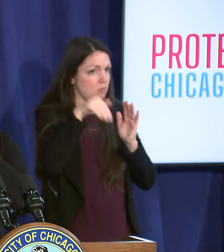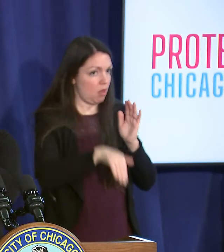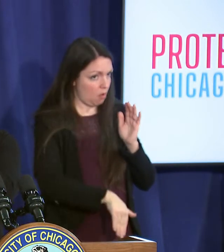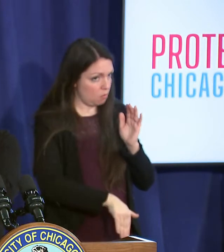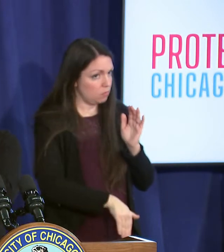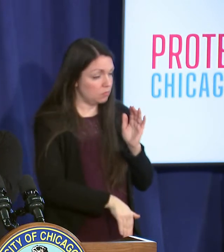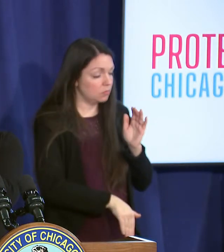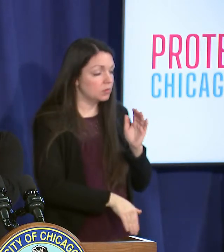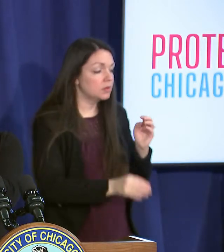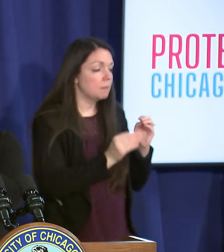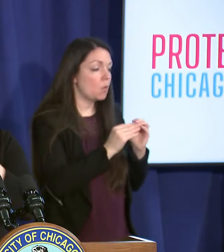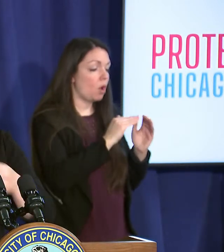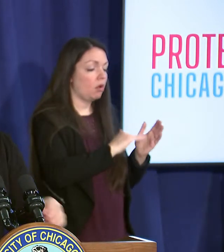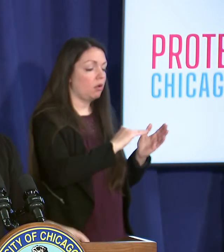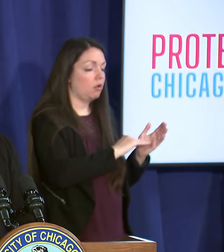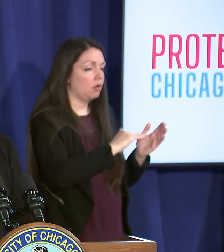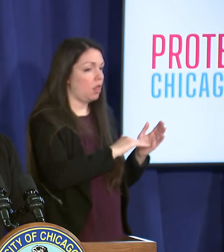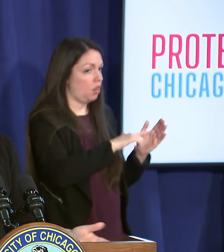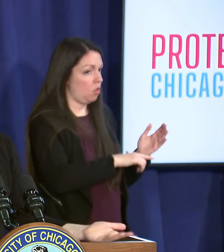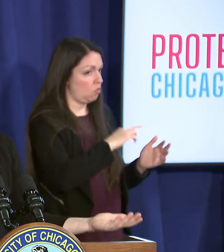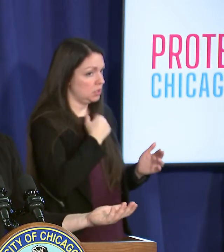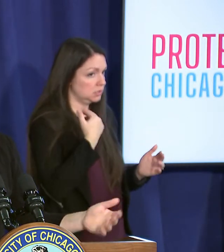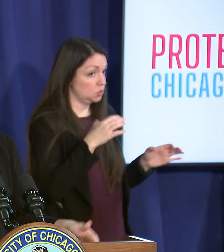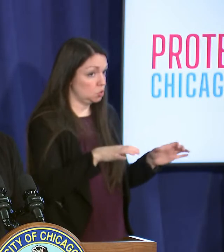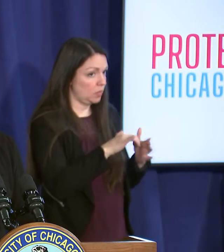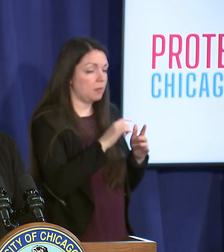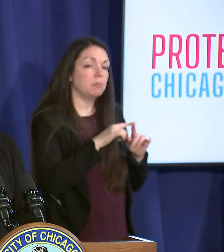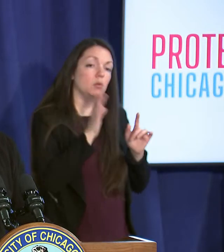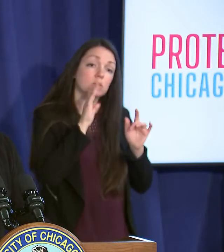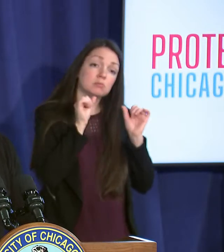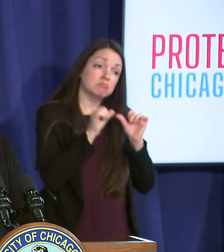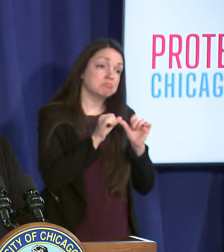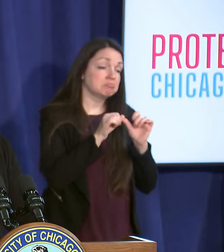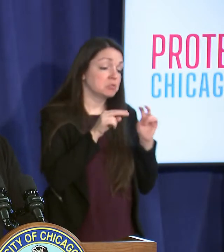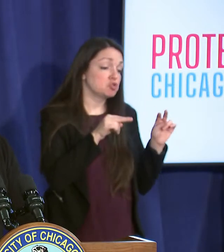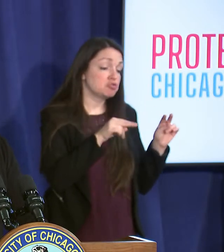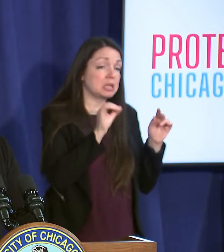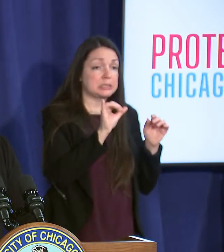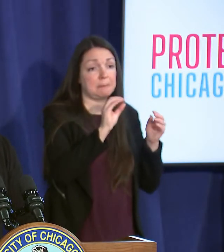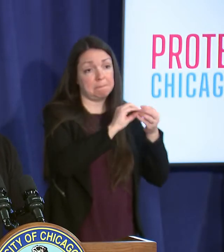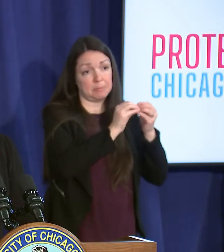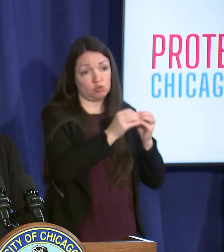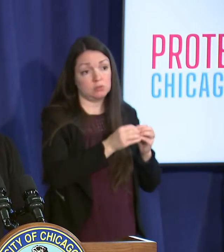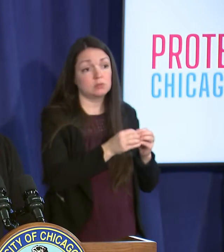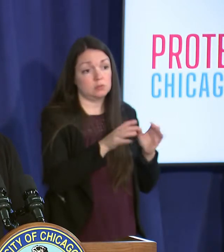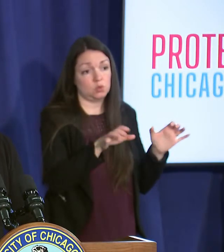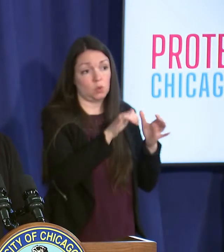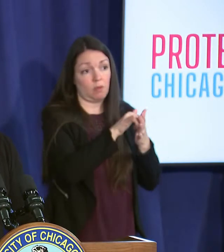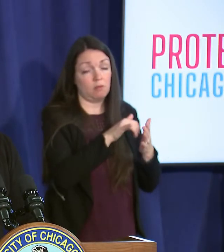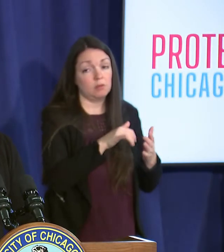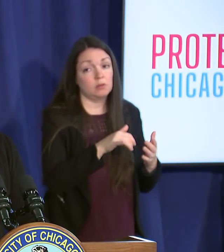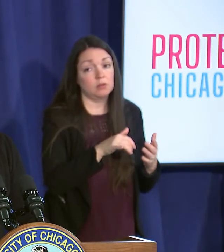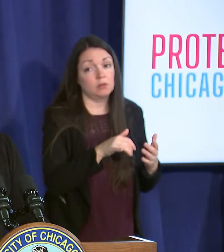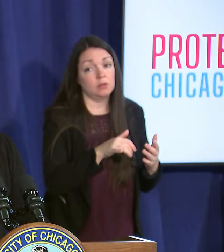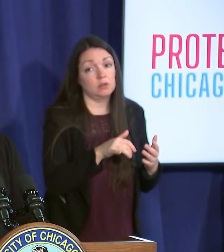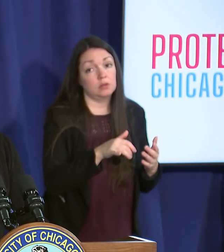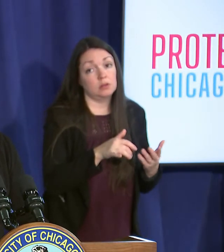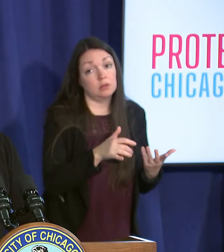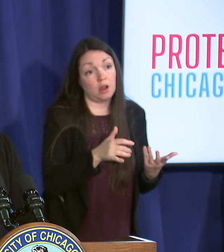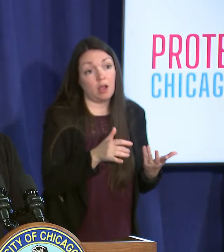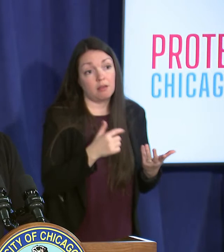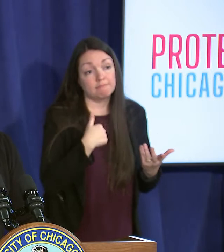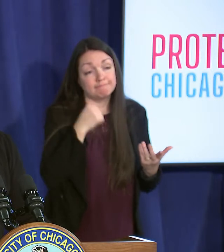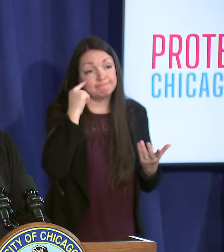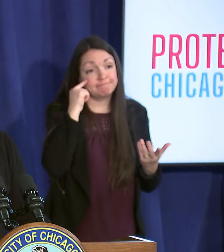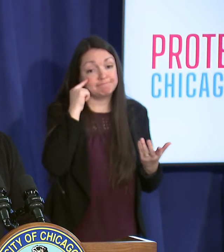sort of the moderate to lower risk to do that. But we continue to, track those same metrics as we do that. And,